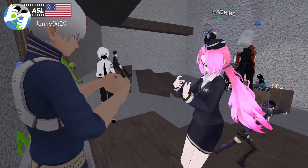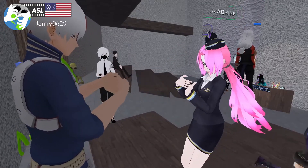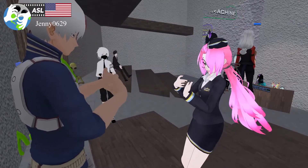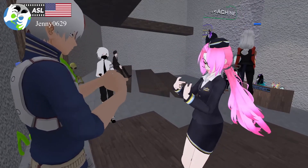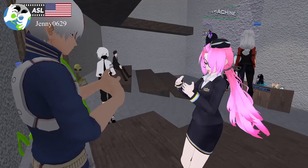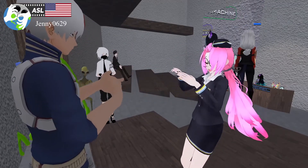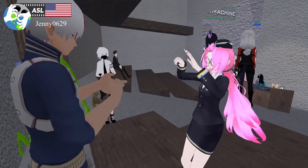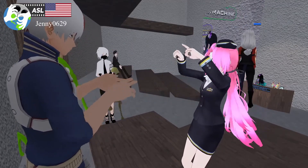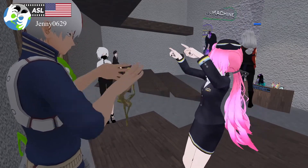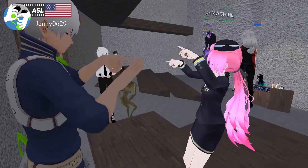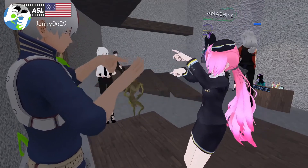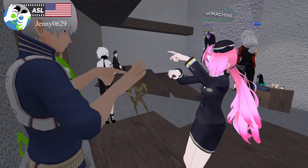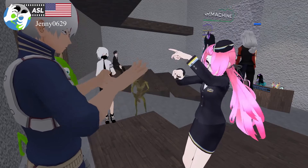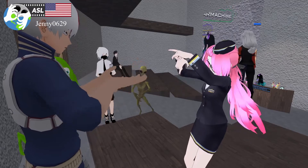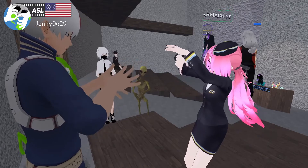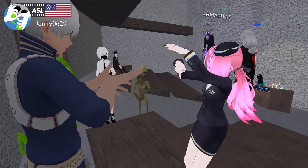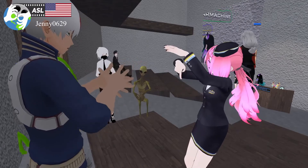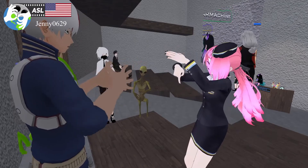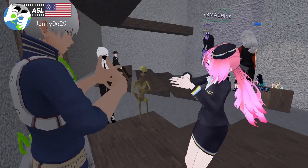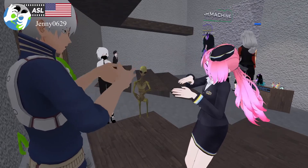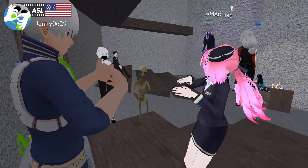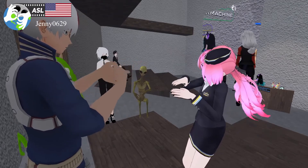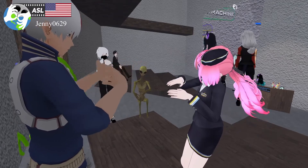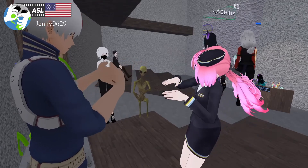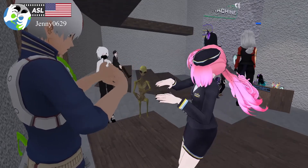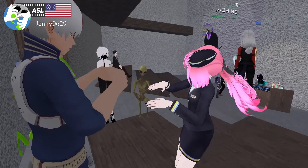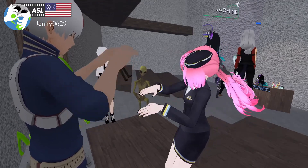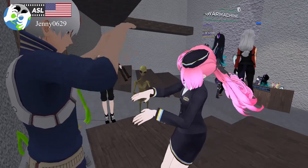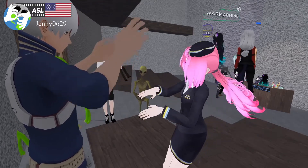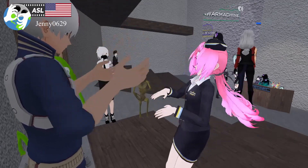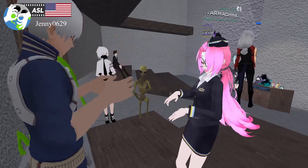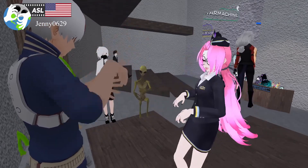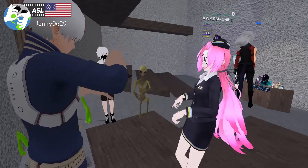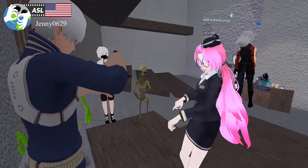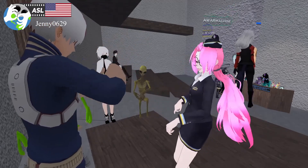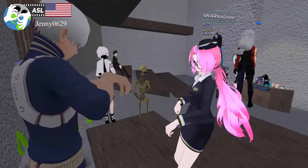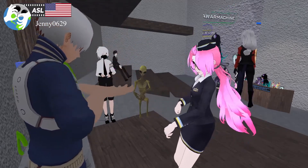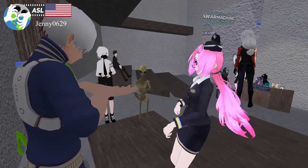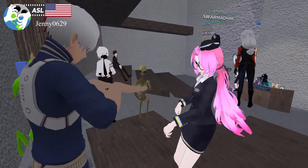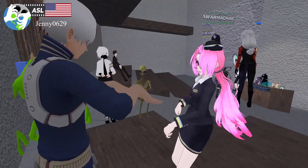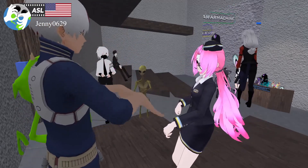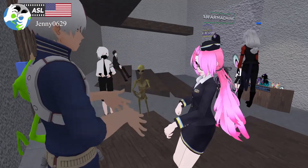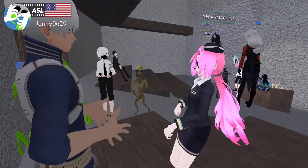then machine and then say like it's like this and then there's a needle and you're pushing the fabric through. Yep. Okay.